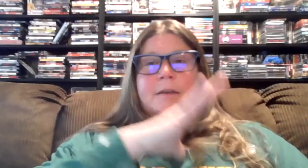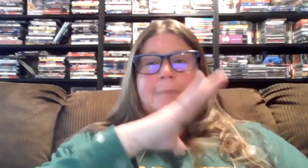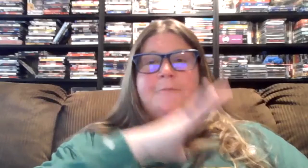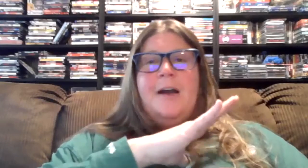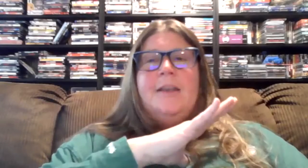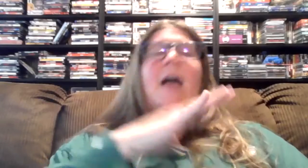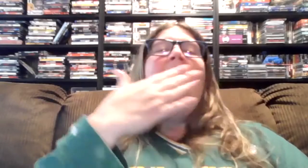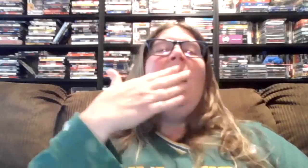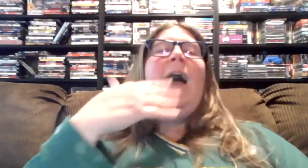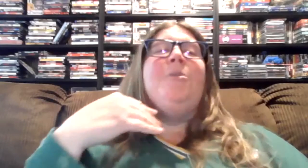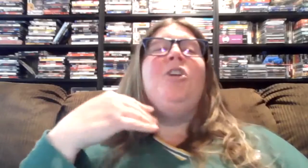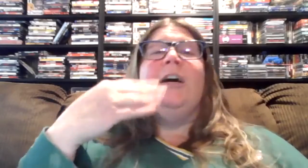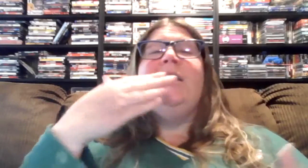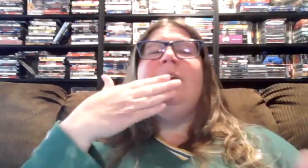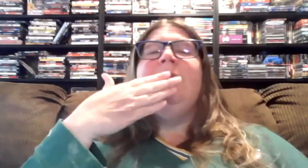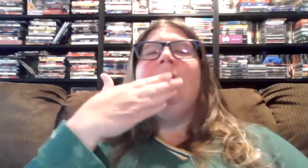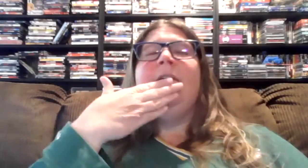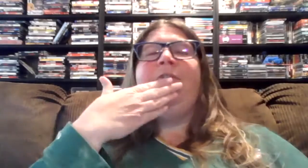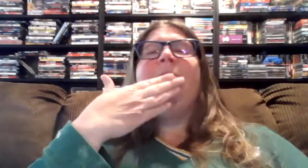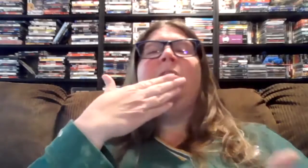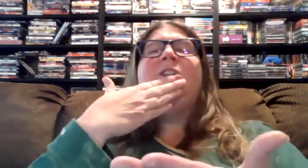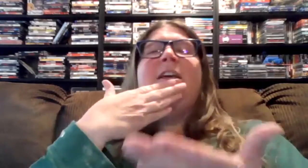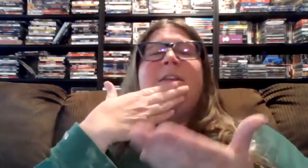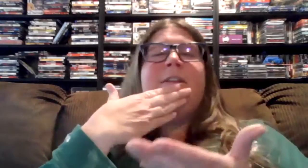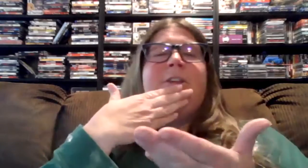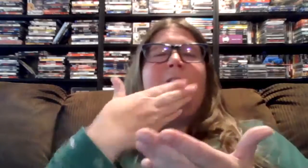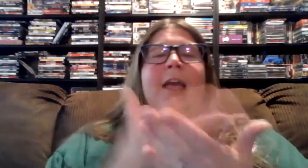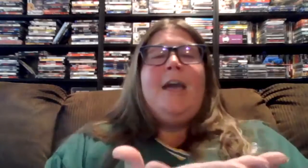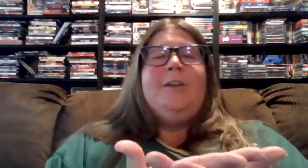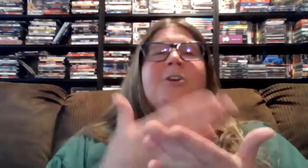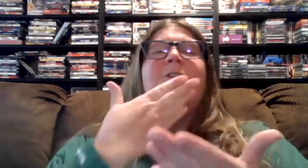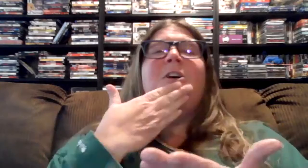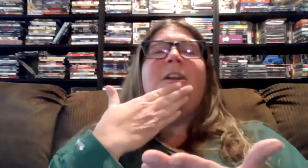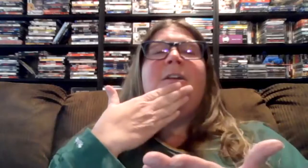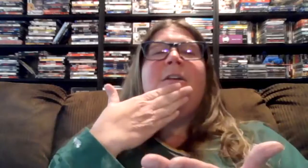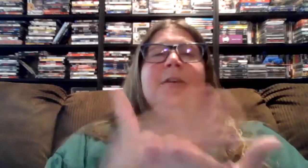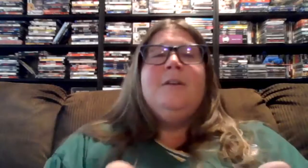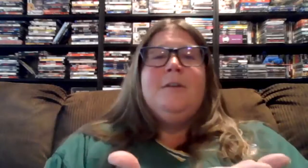I'm fine. I'm good is from your chin to your hand. You're good.